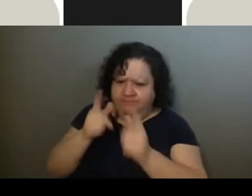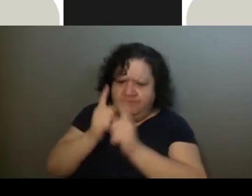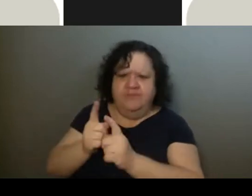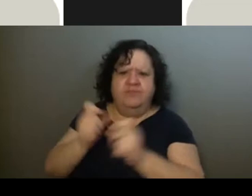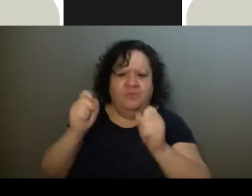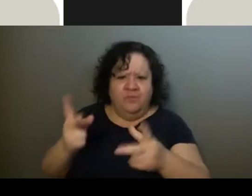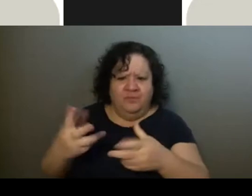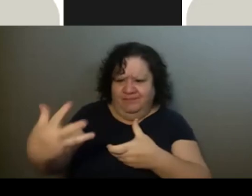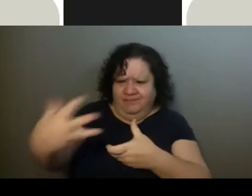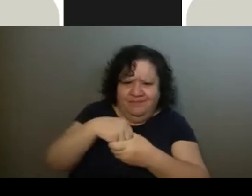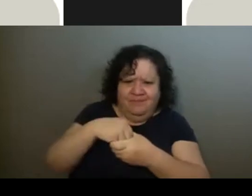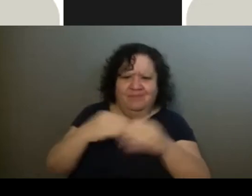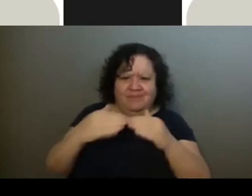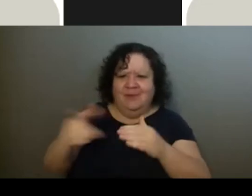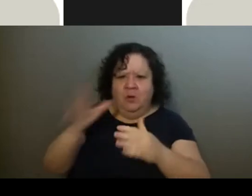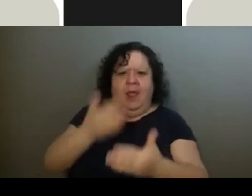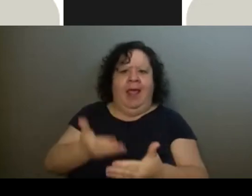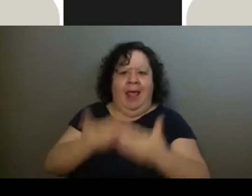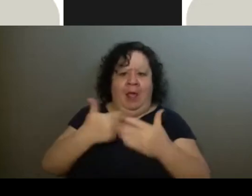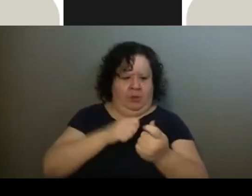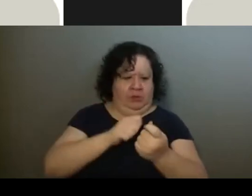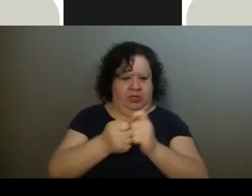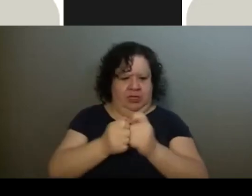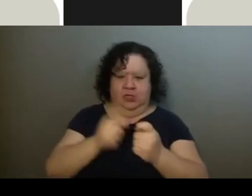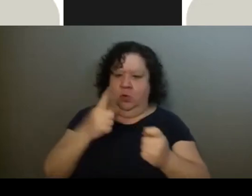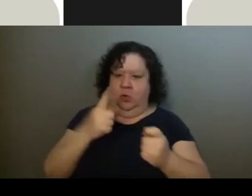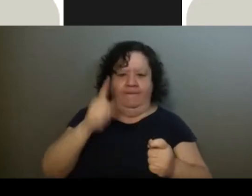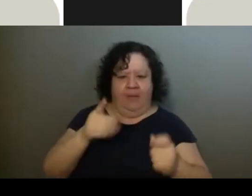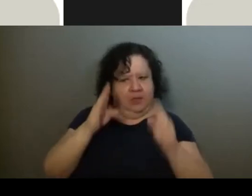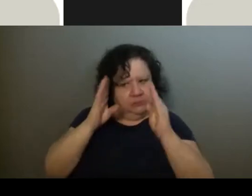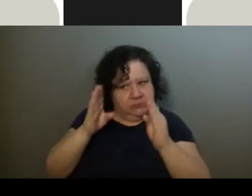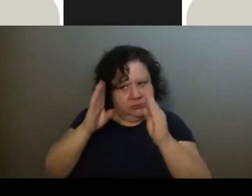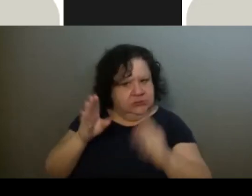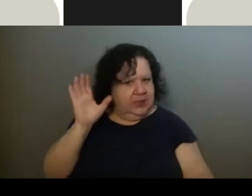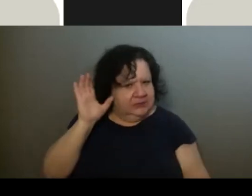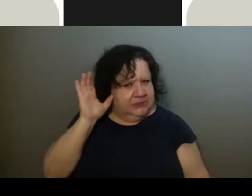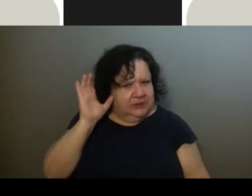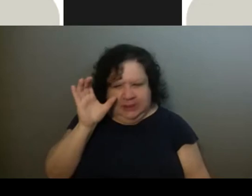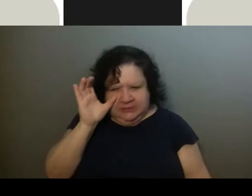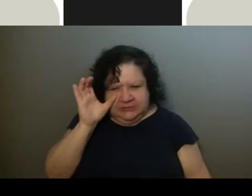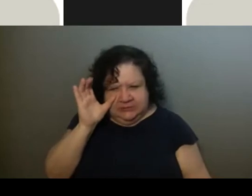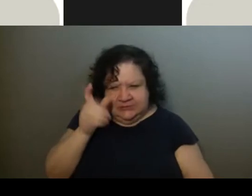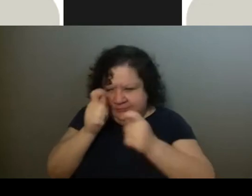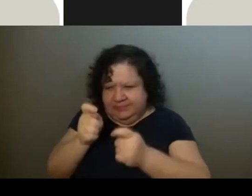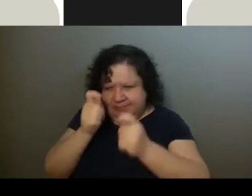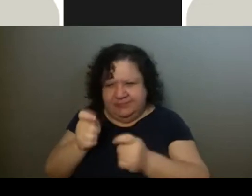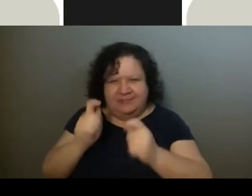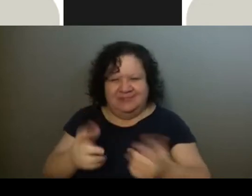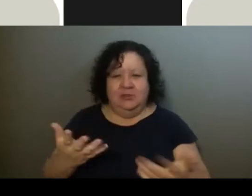question. I hope I tried to understand your, I tried to answer to your question. Thank you, over.